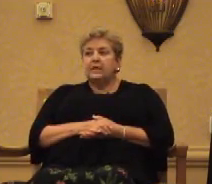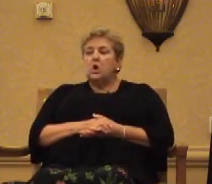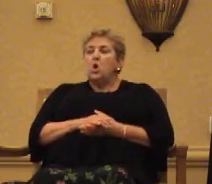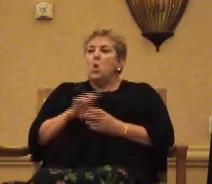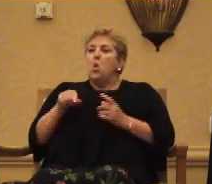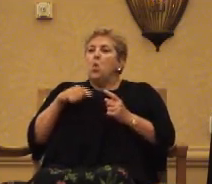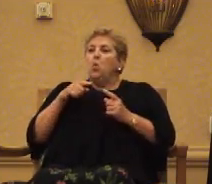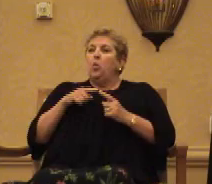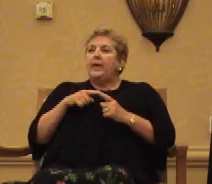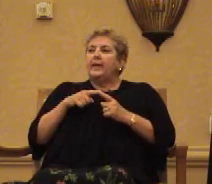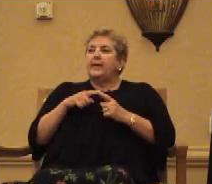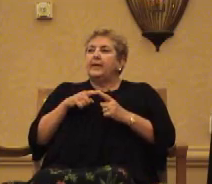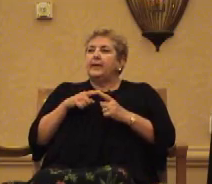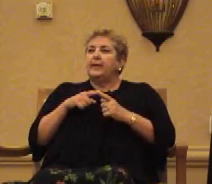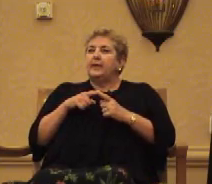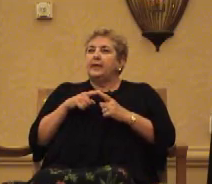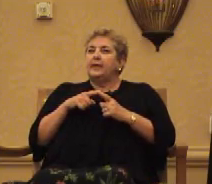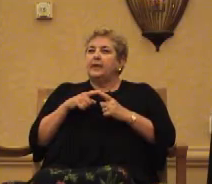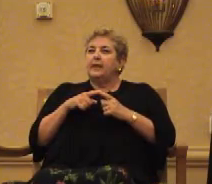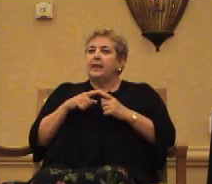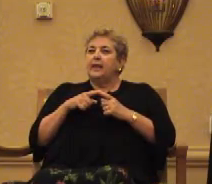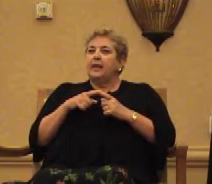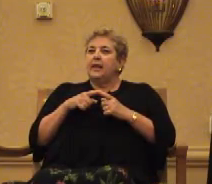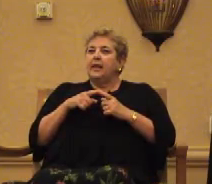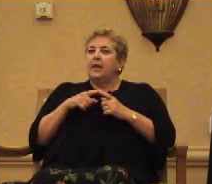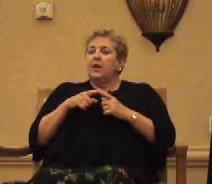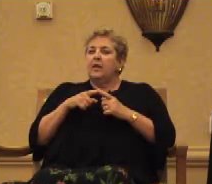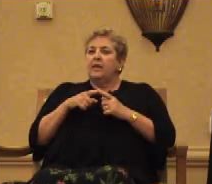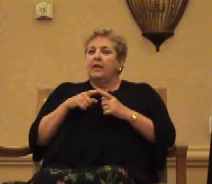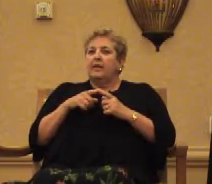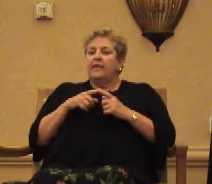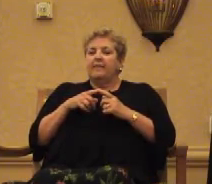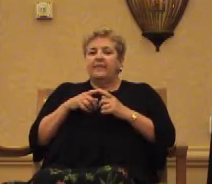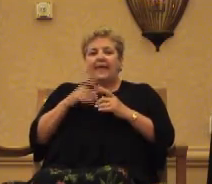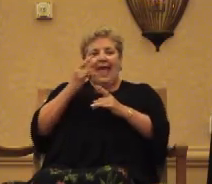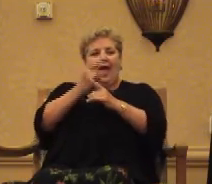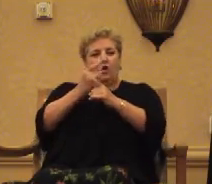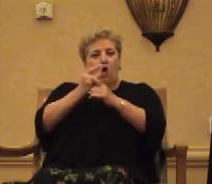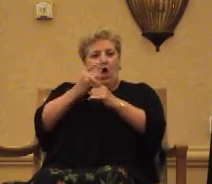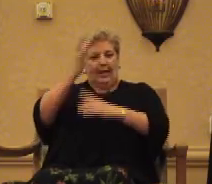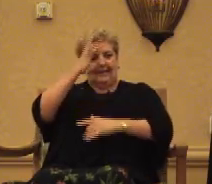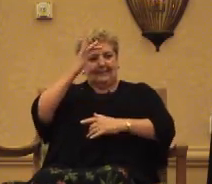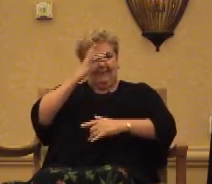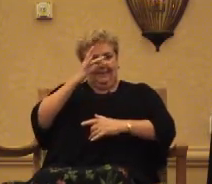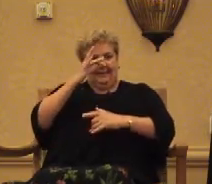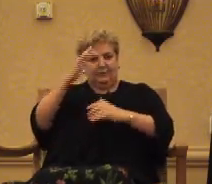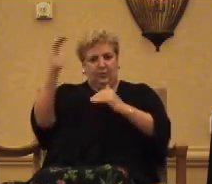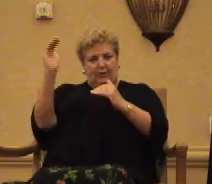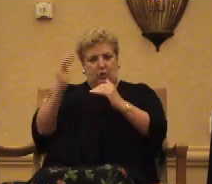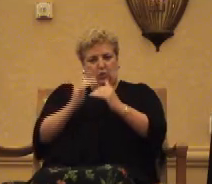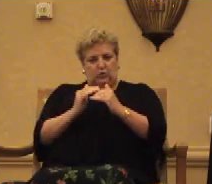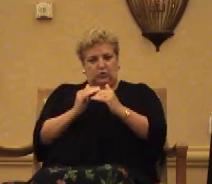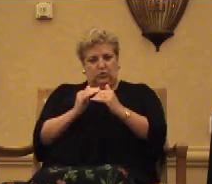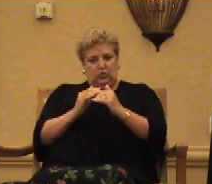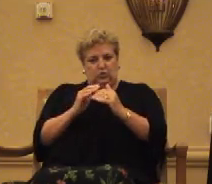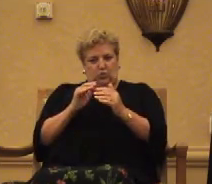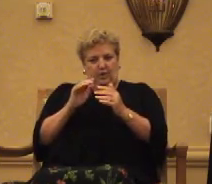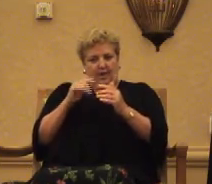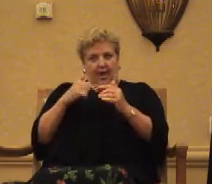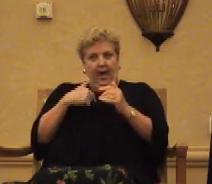When the separation of alcoholism has been reduced, and I'm cool with you, and I'm cool with God, and I'm cool with me, there's